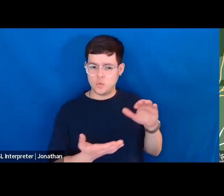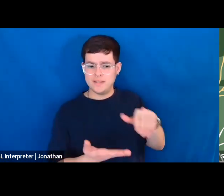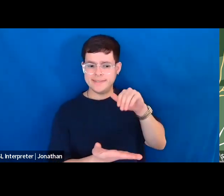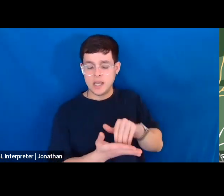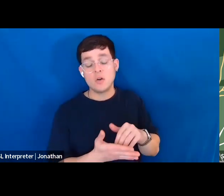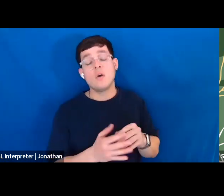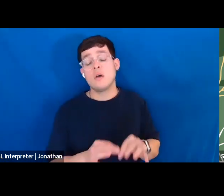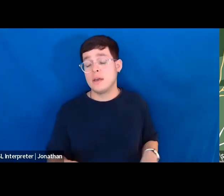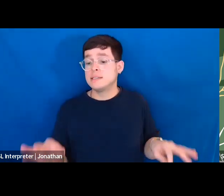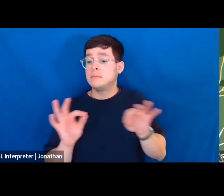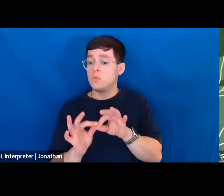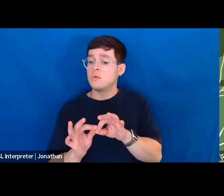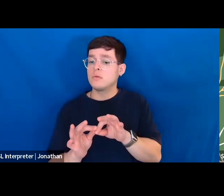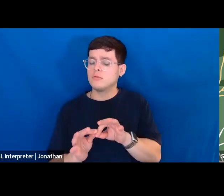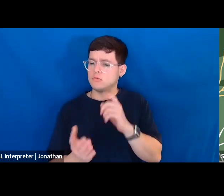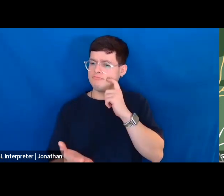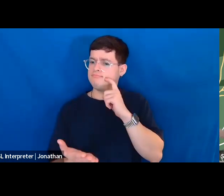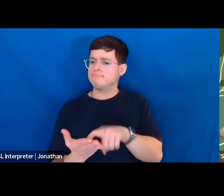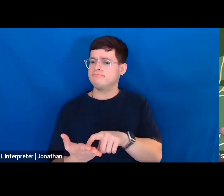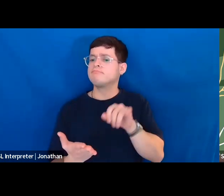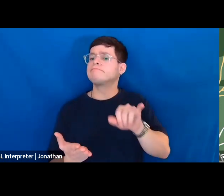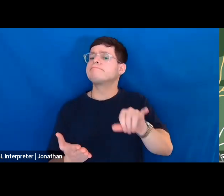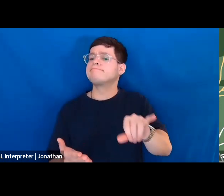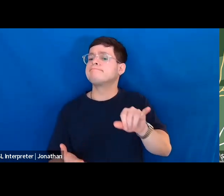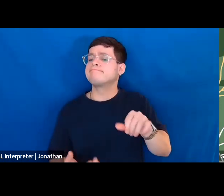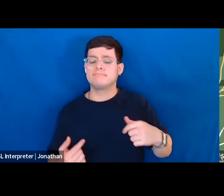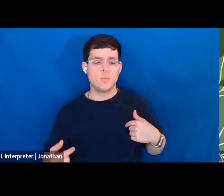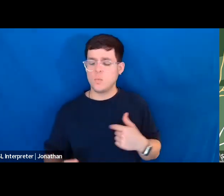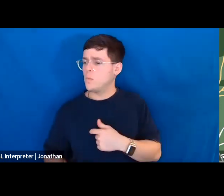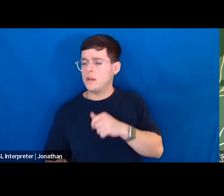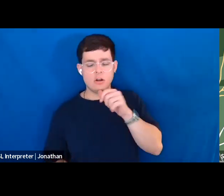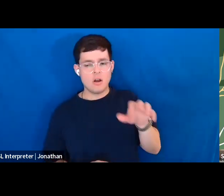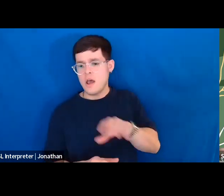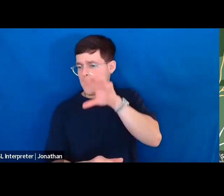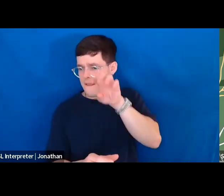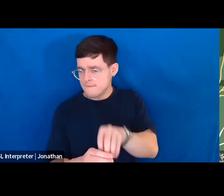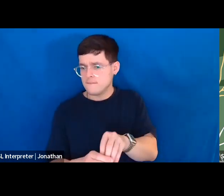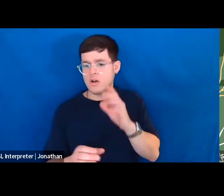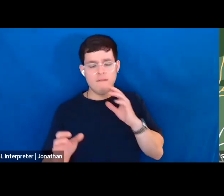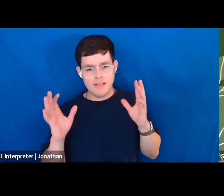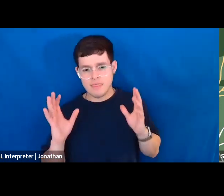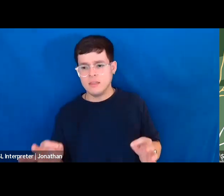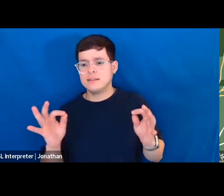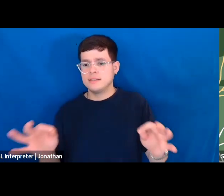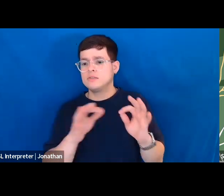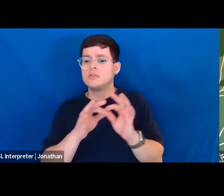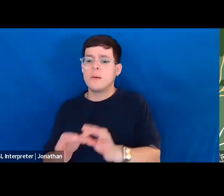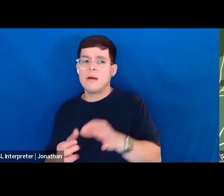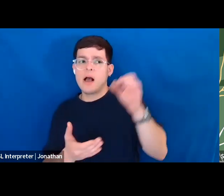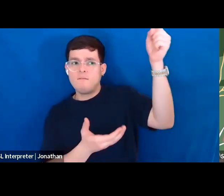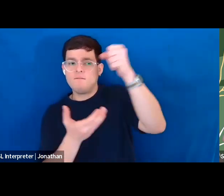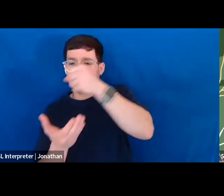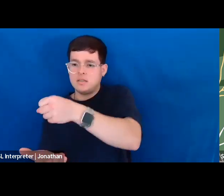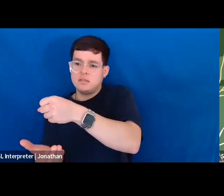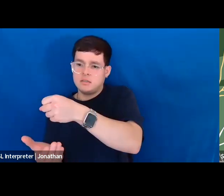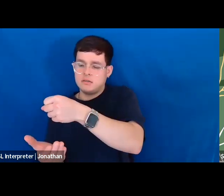again acknowledge that we are not involved in the decision making around funding. We